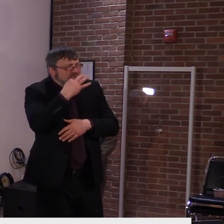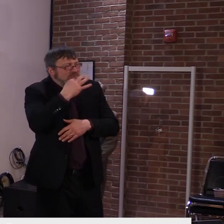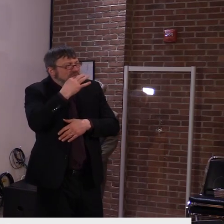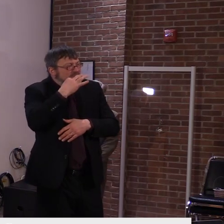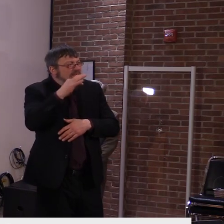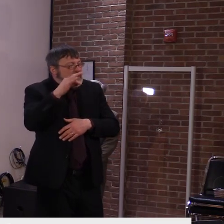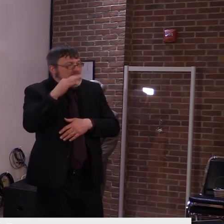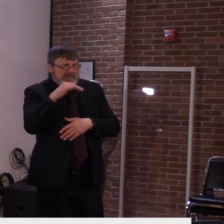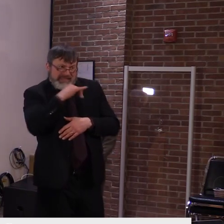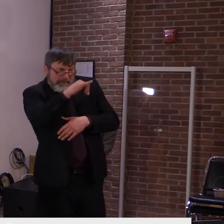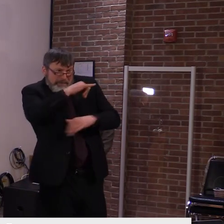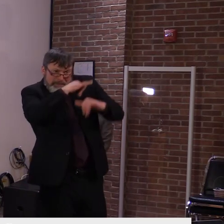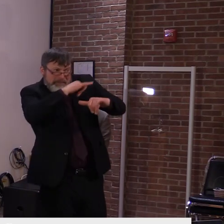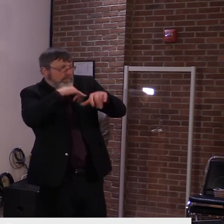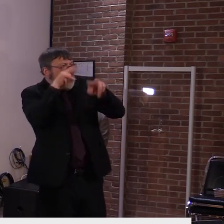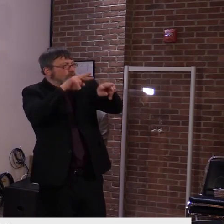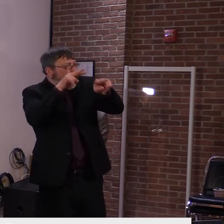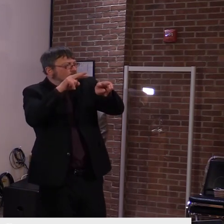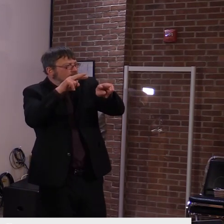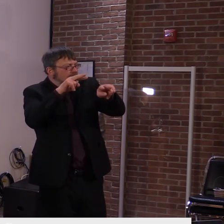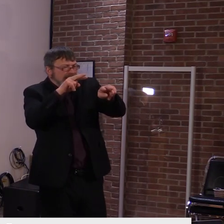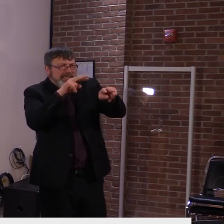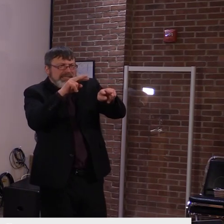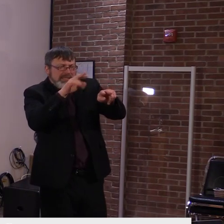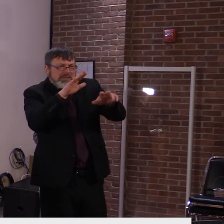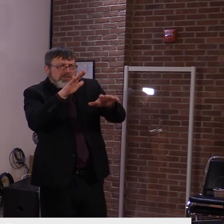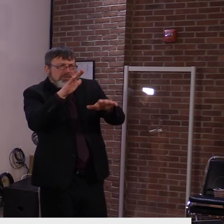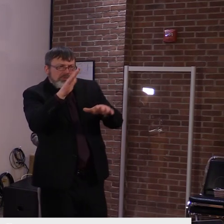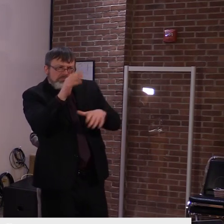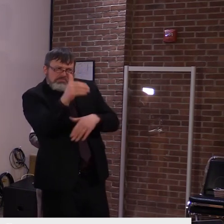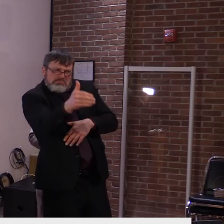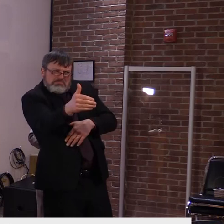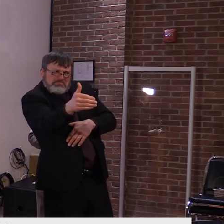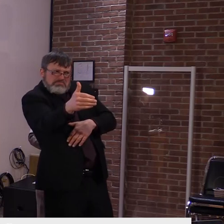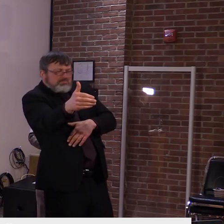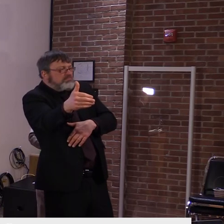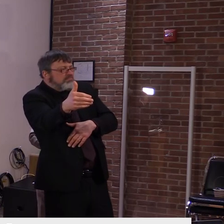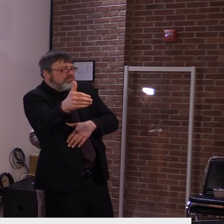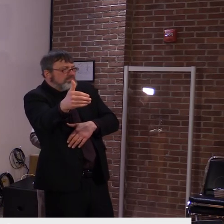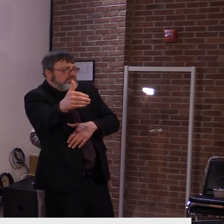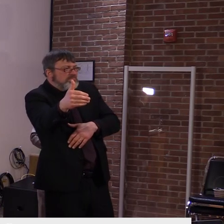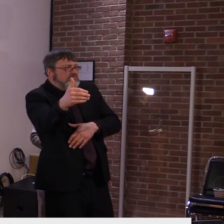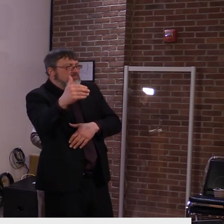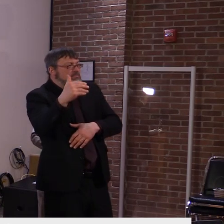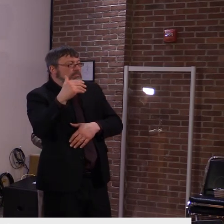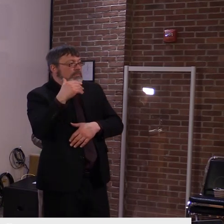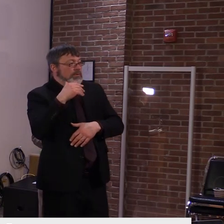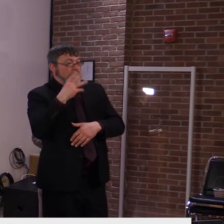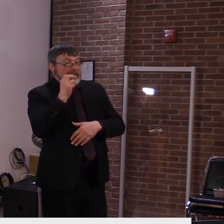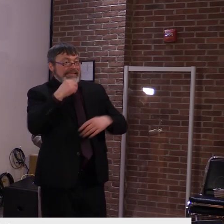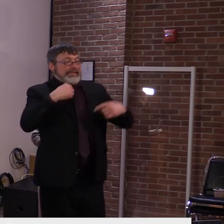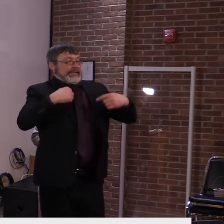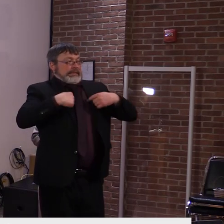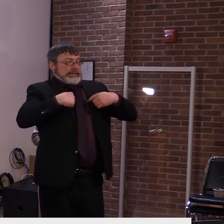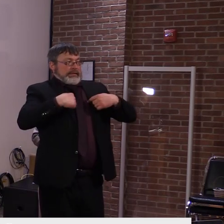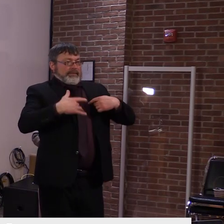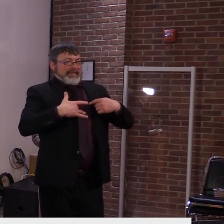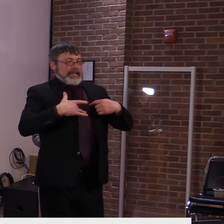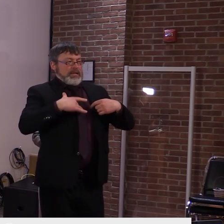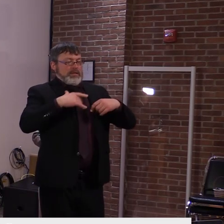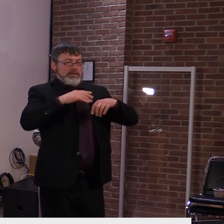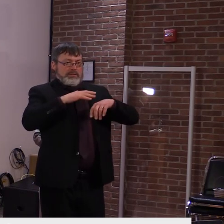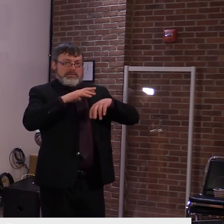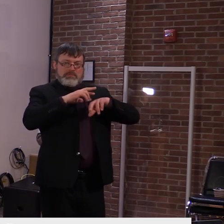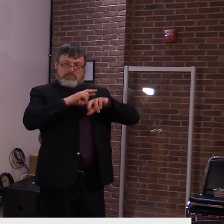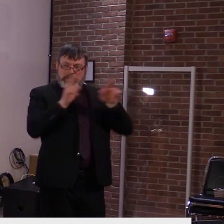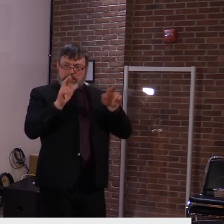I believe we'll be able to share that with Vermonters once we get to a point where I feel comfortable enough in sharing it in what we're